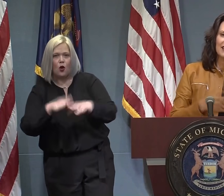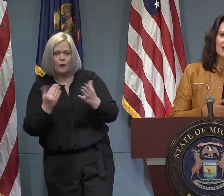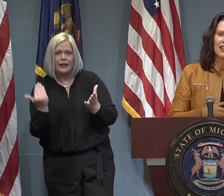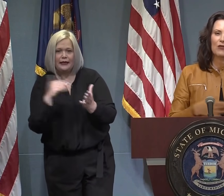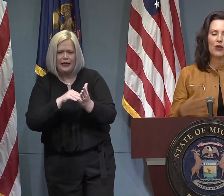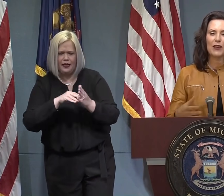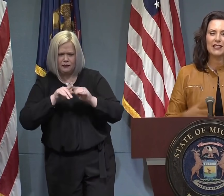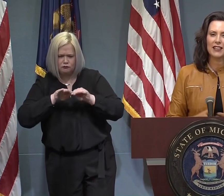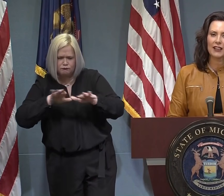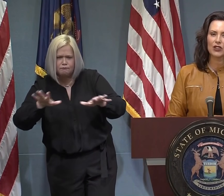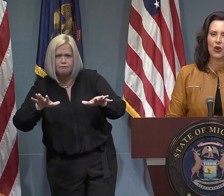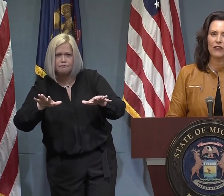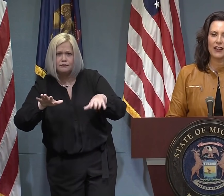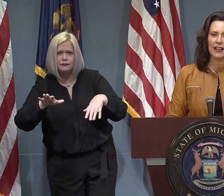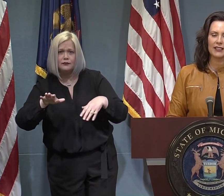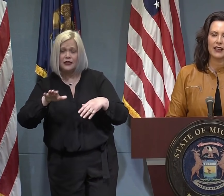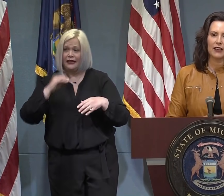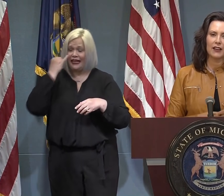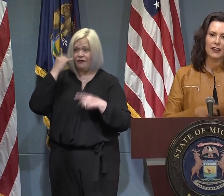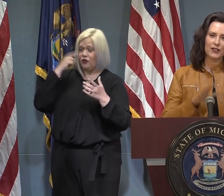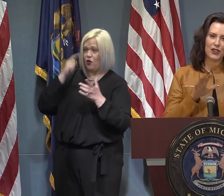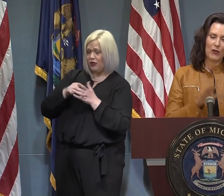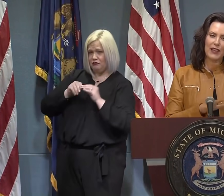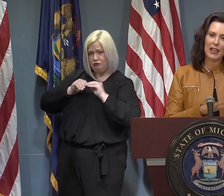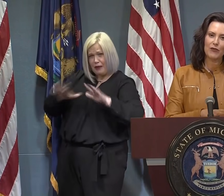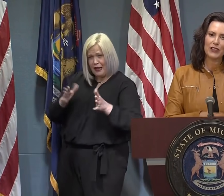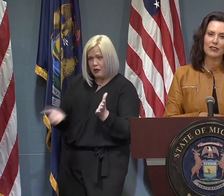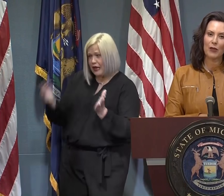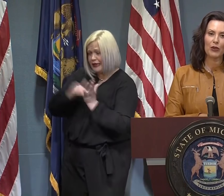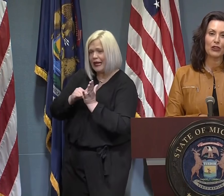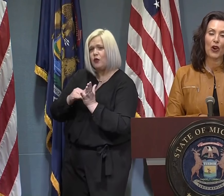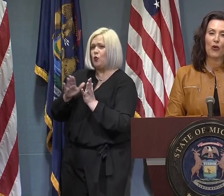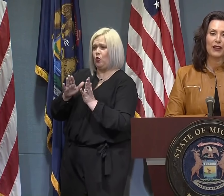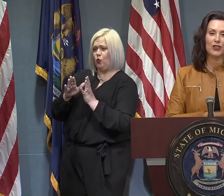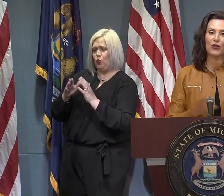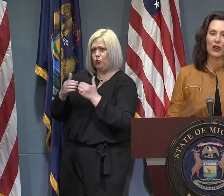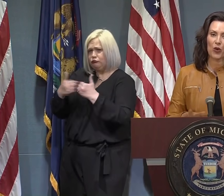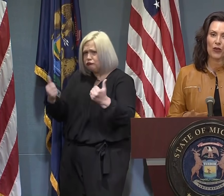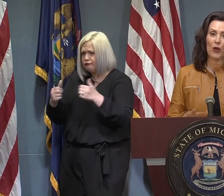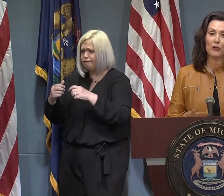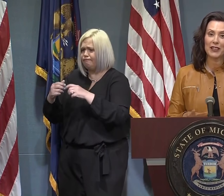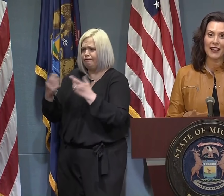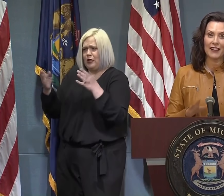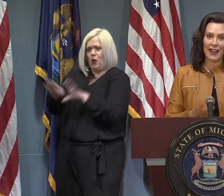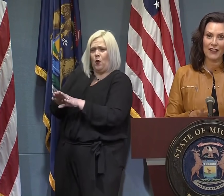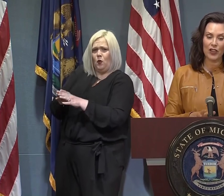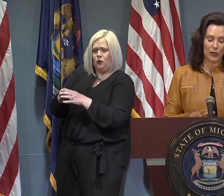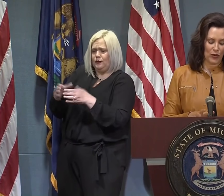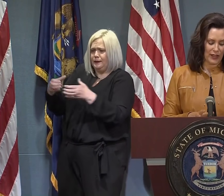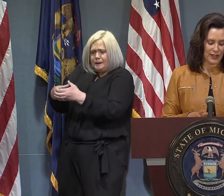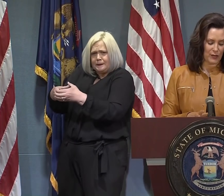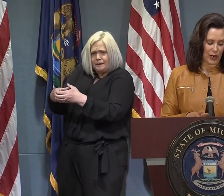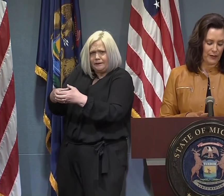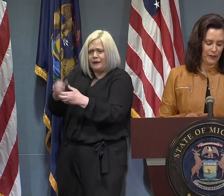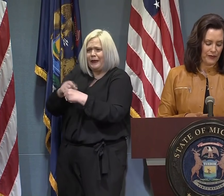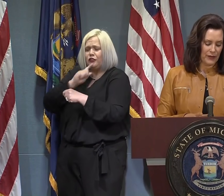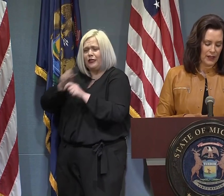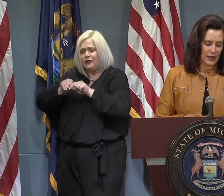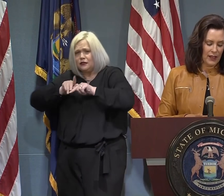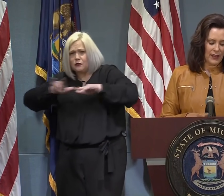to isolate when we detect COVID-19 so that we keep this number low and don't get overwhelmed again and have community